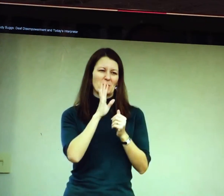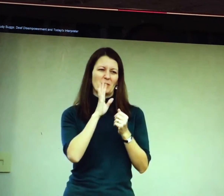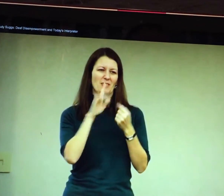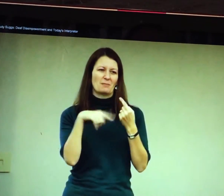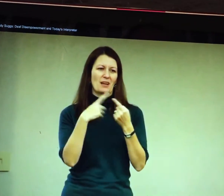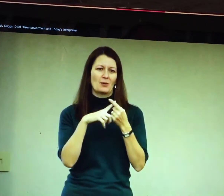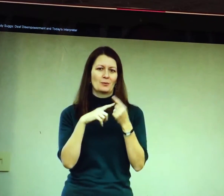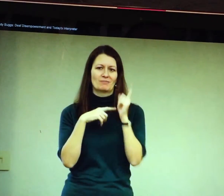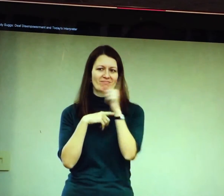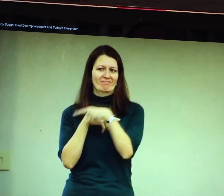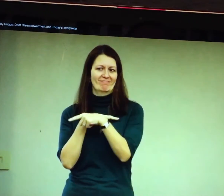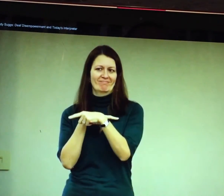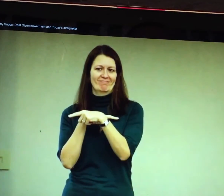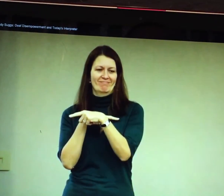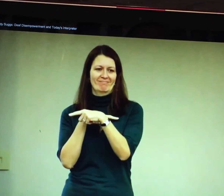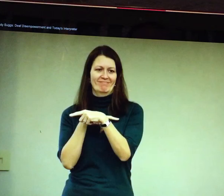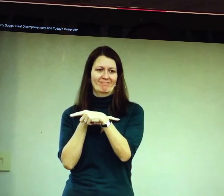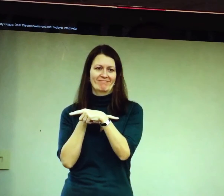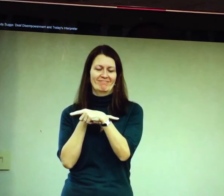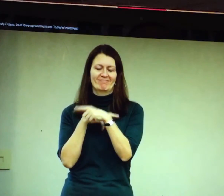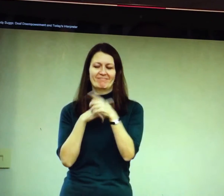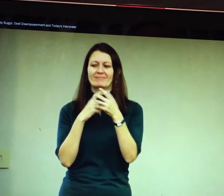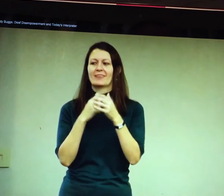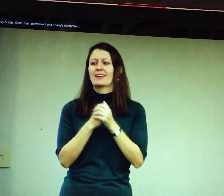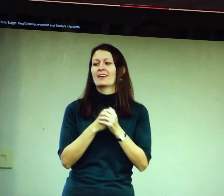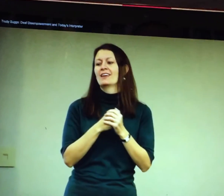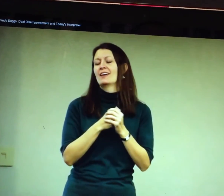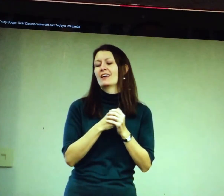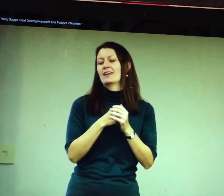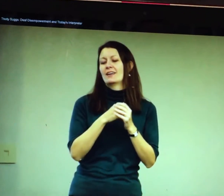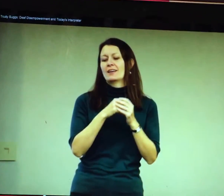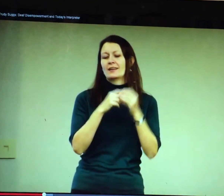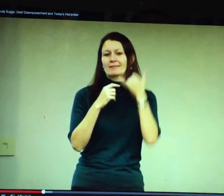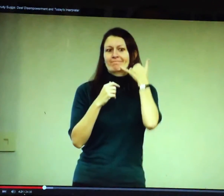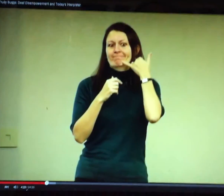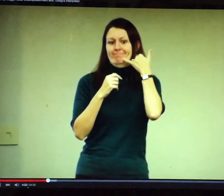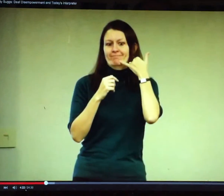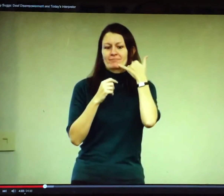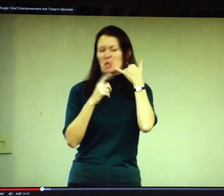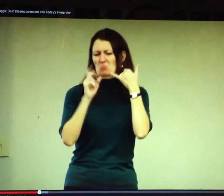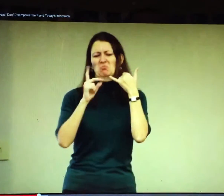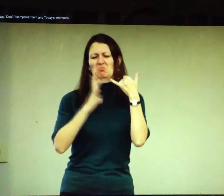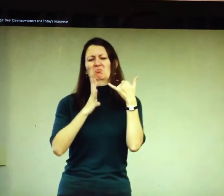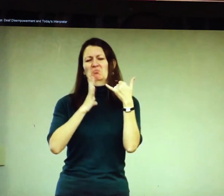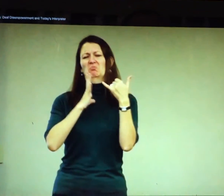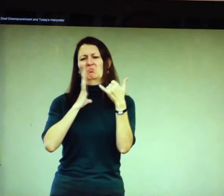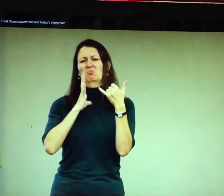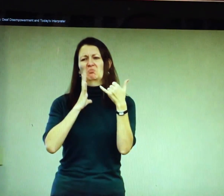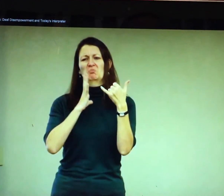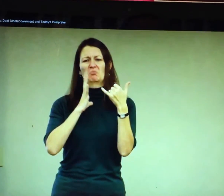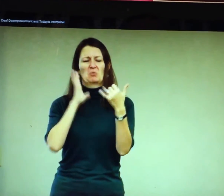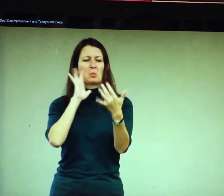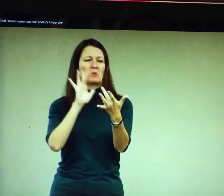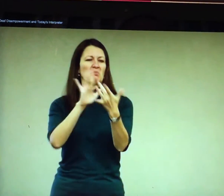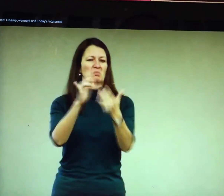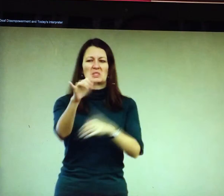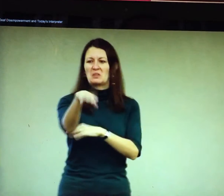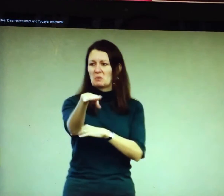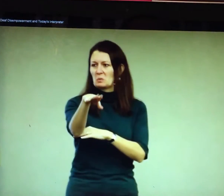But, you know, I was uncomfortable because they were sitting right there. So, you know, we got through the